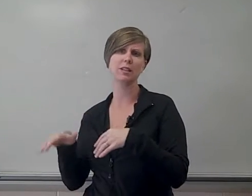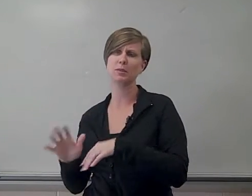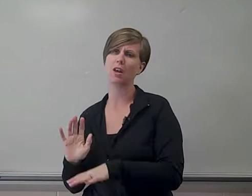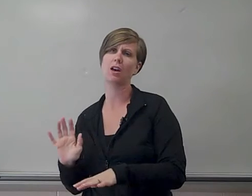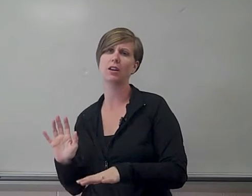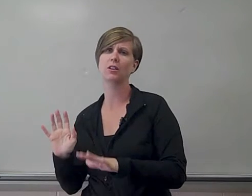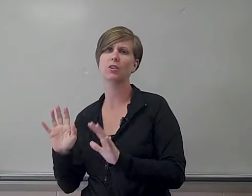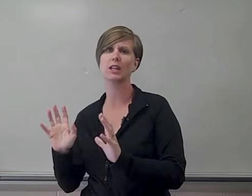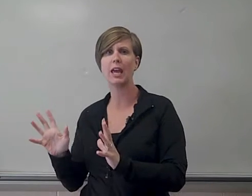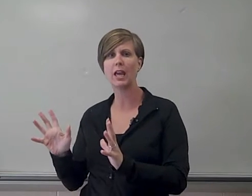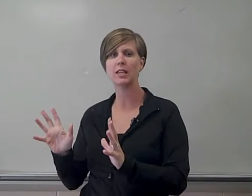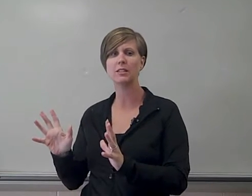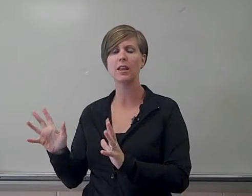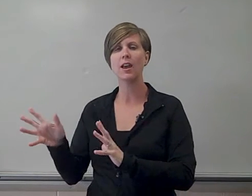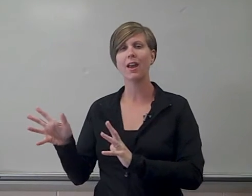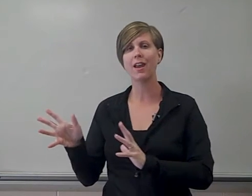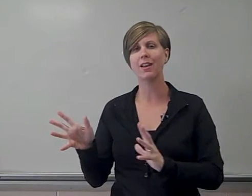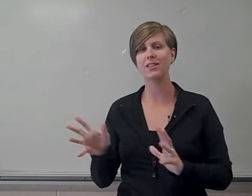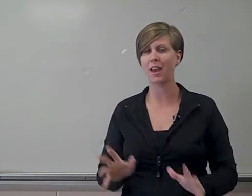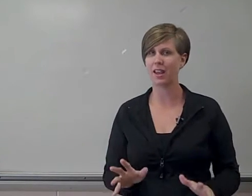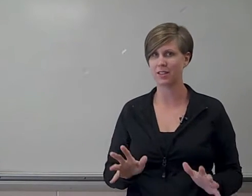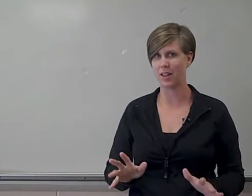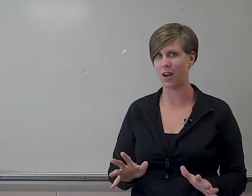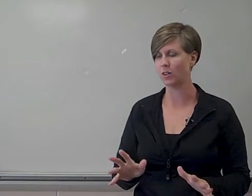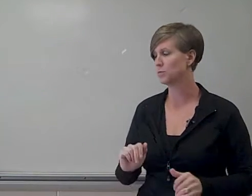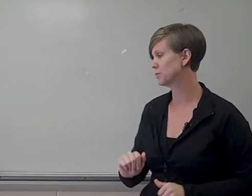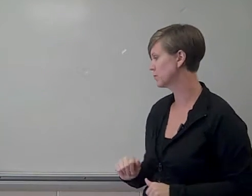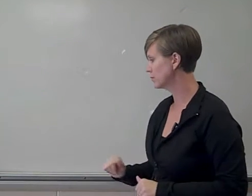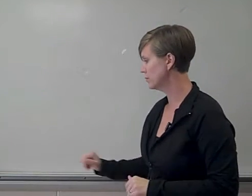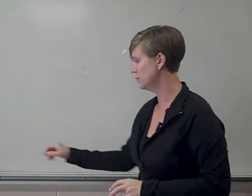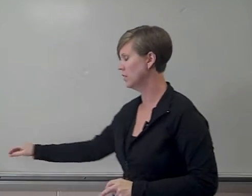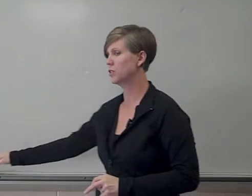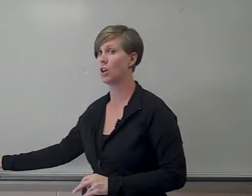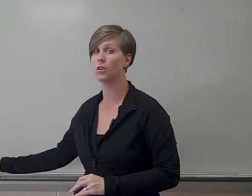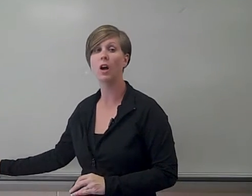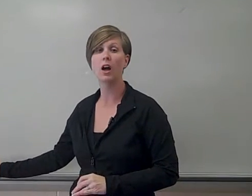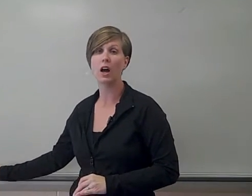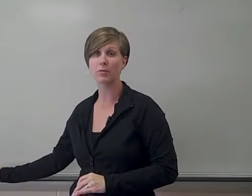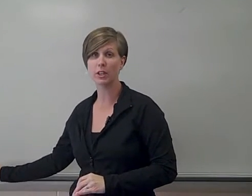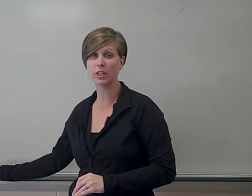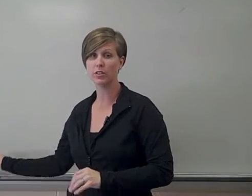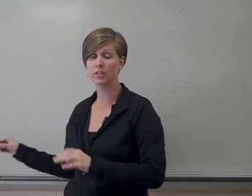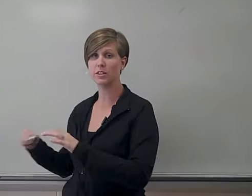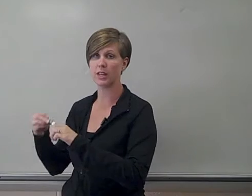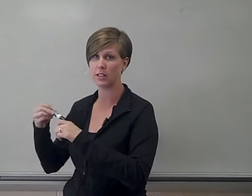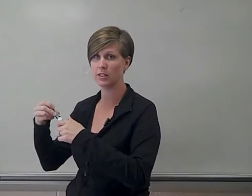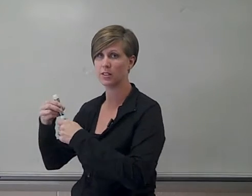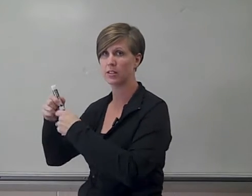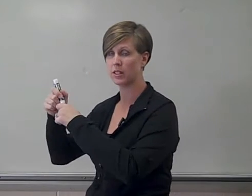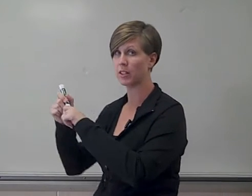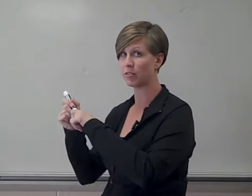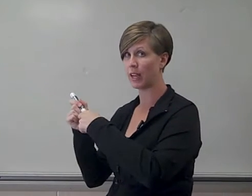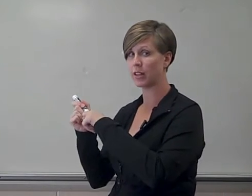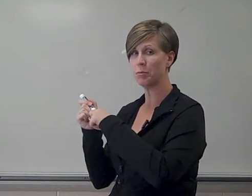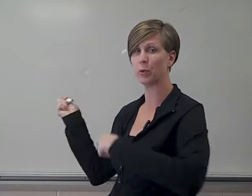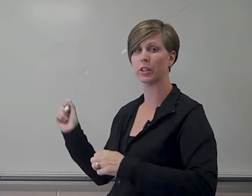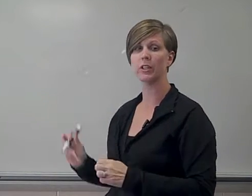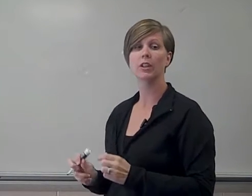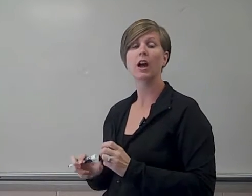concept sign or case and ASL. So I'm going to use the sentence that I'm going to write on the board.